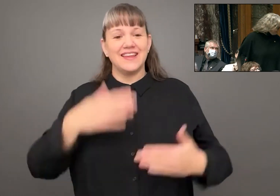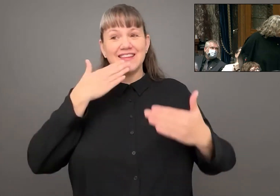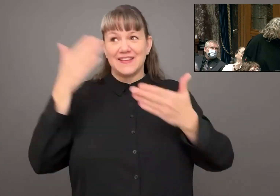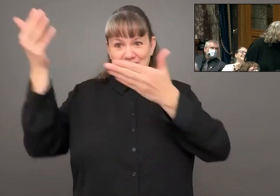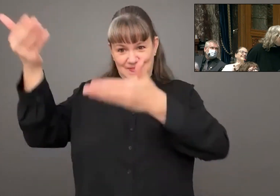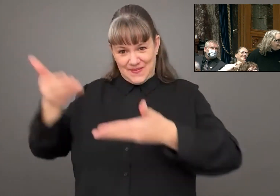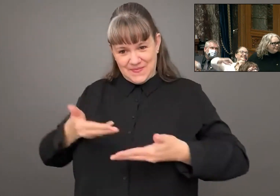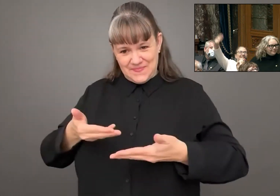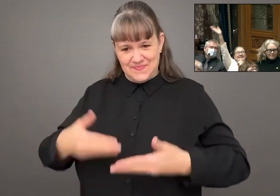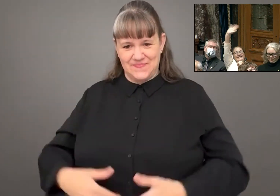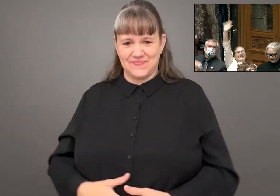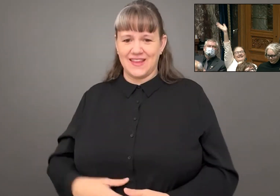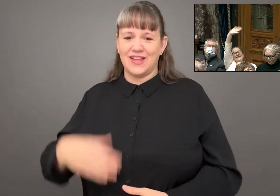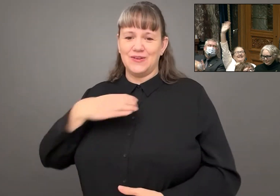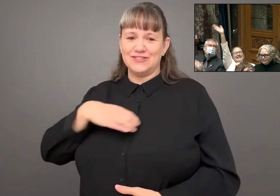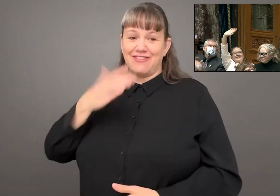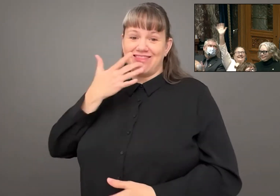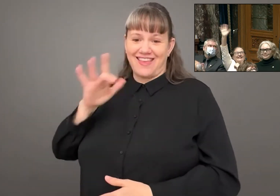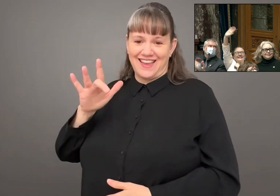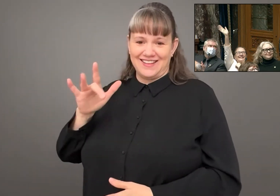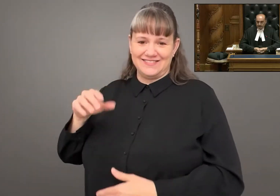competition.